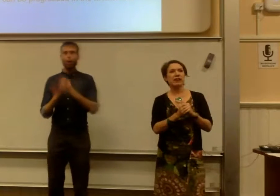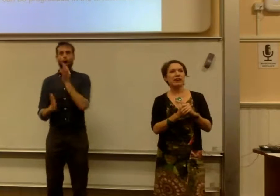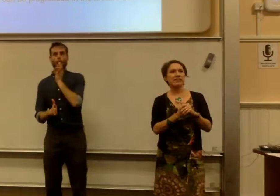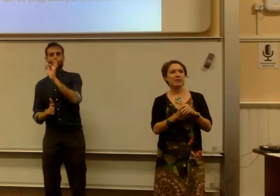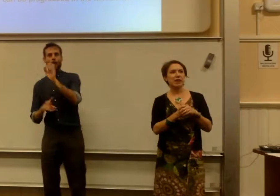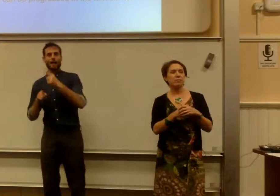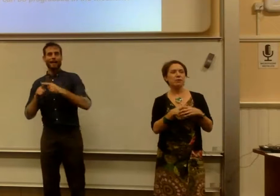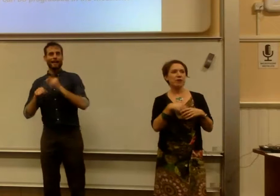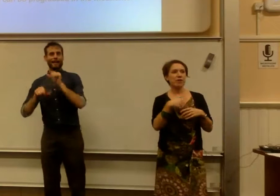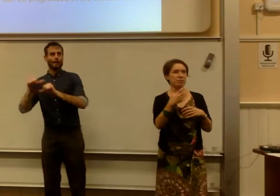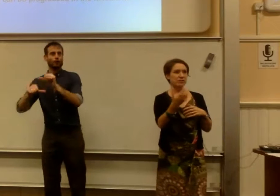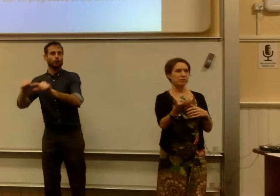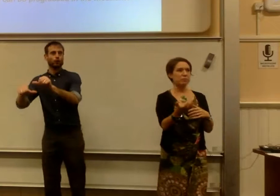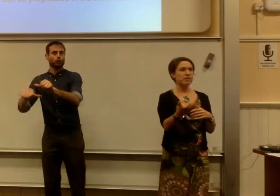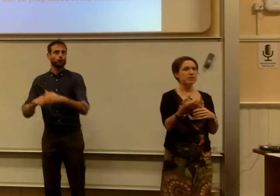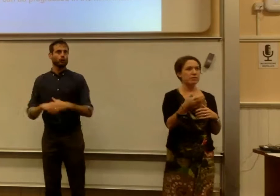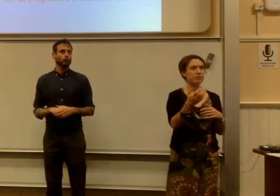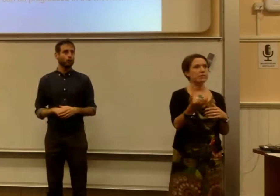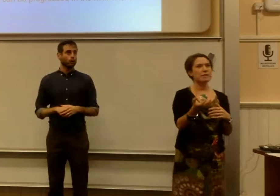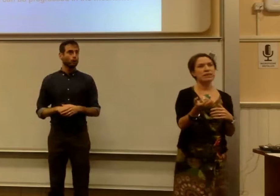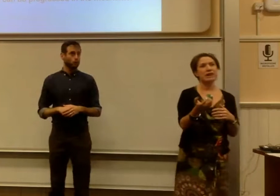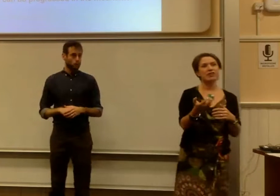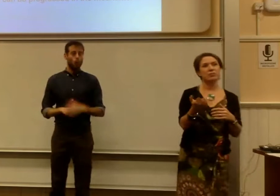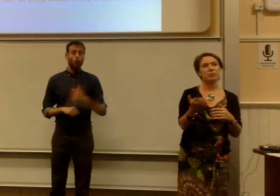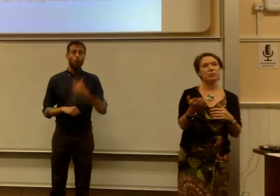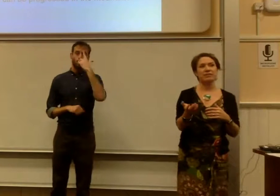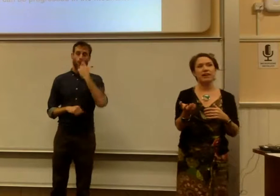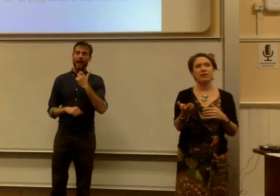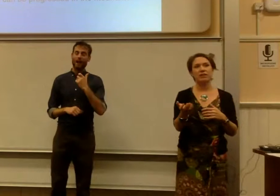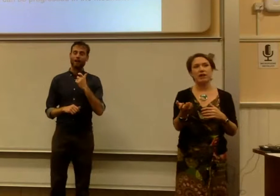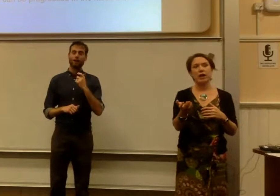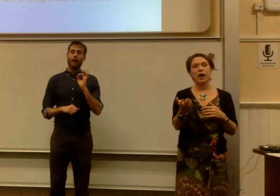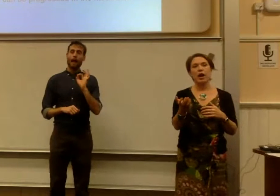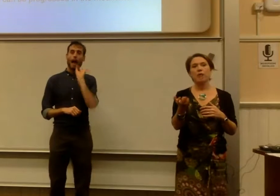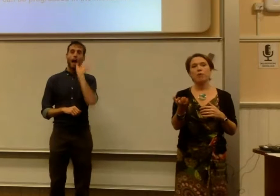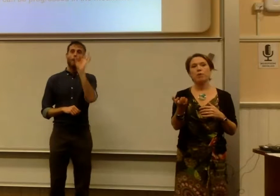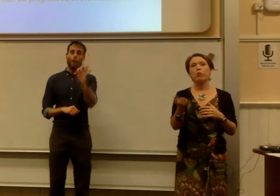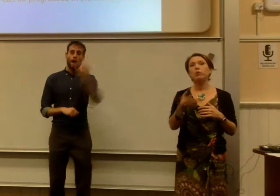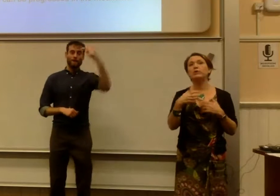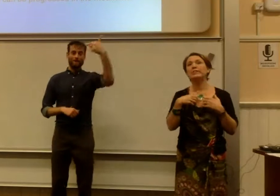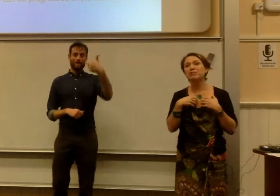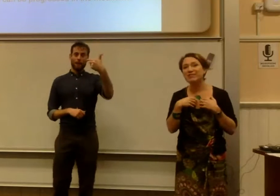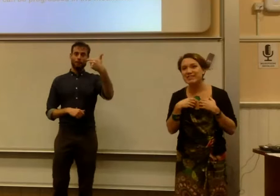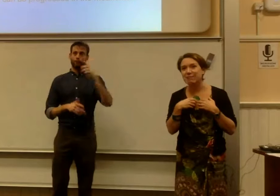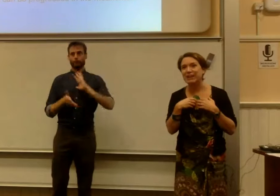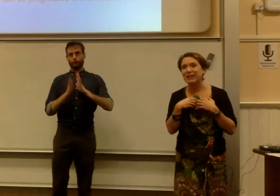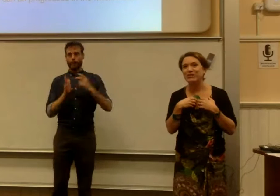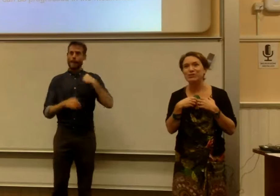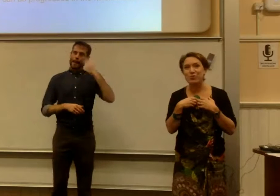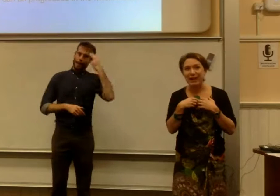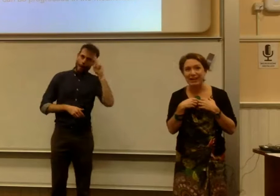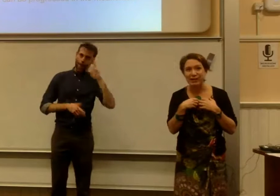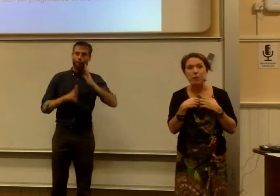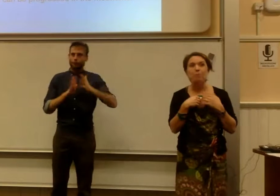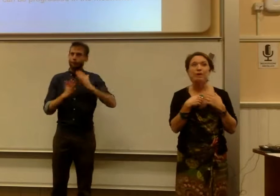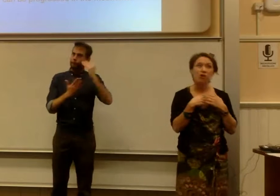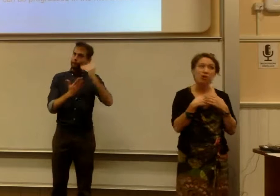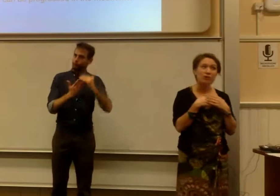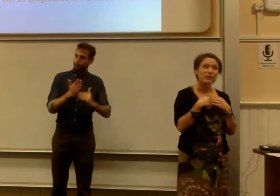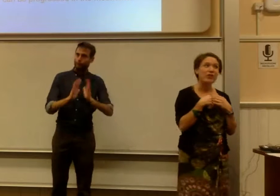users is invite them to submit a filmed application in BSL. We will need a written application as